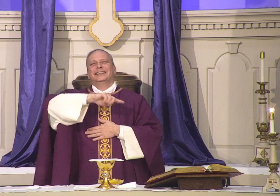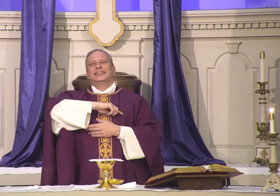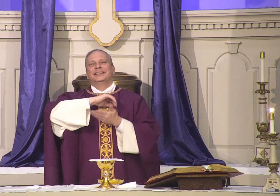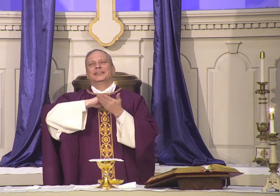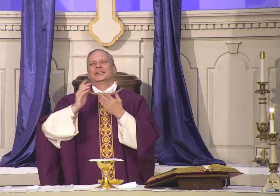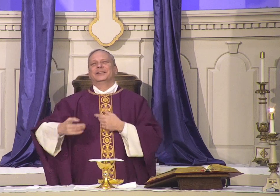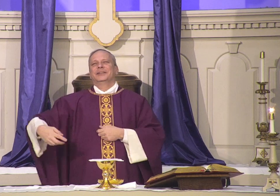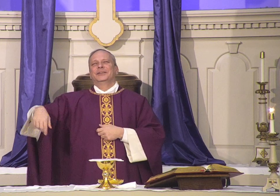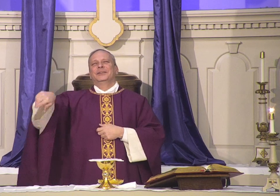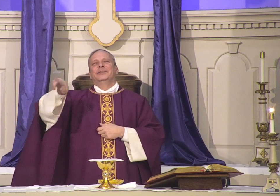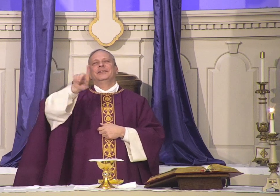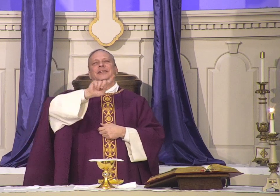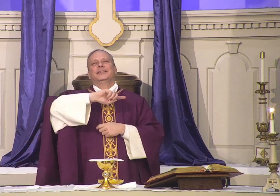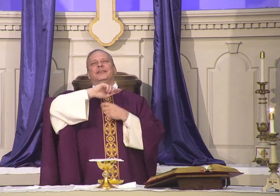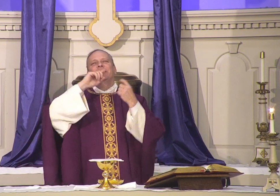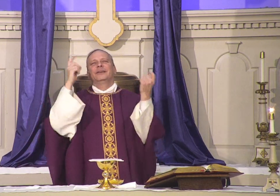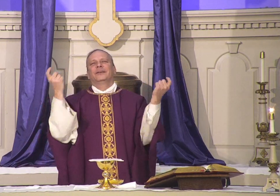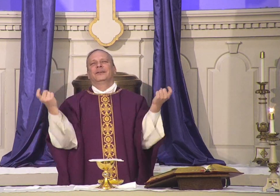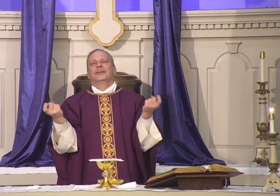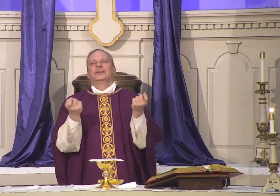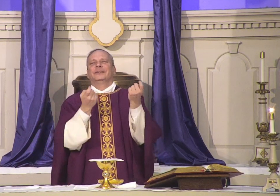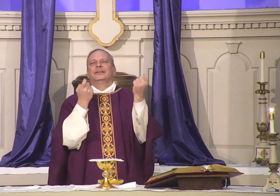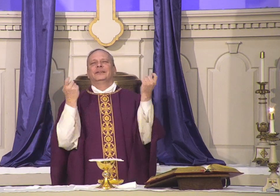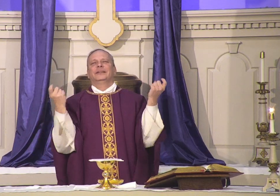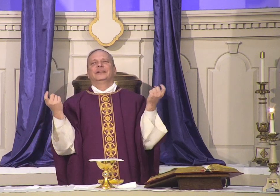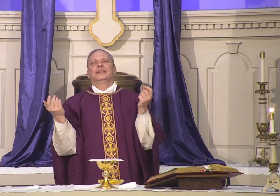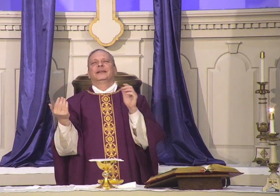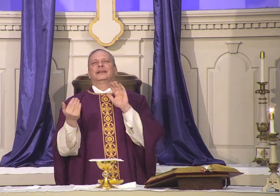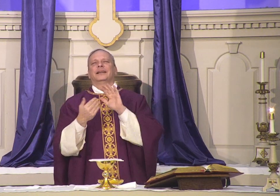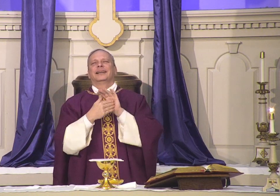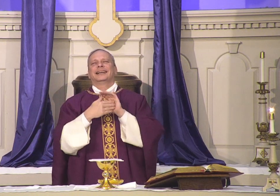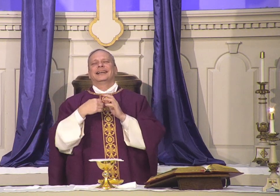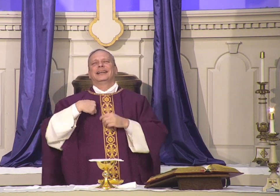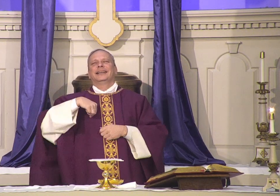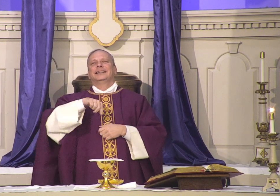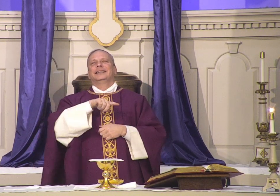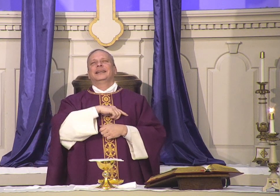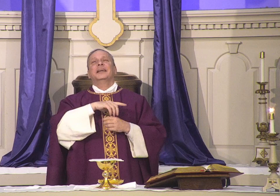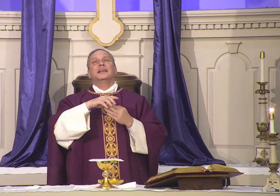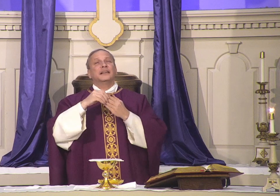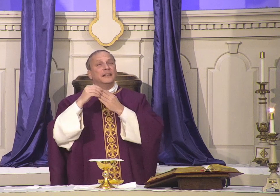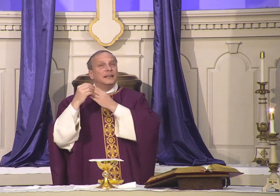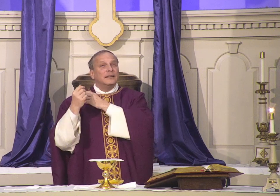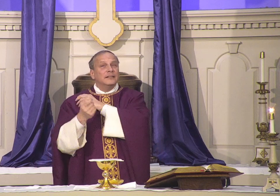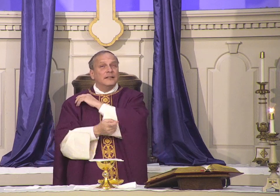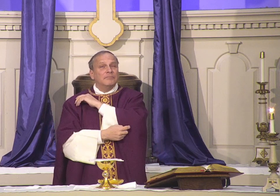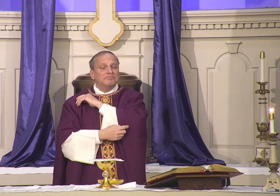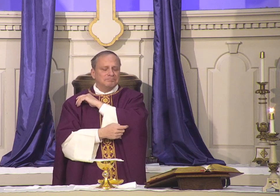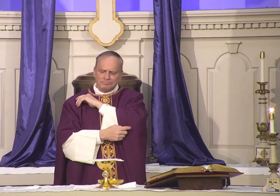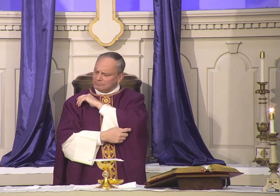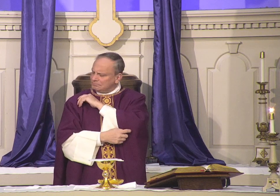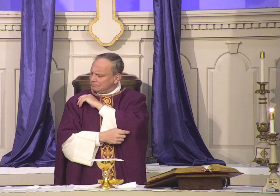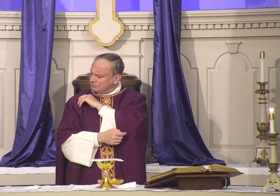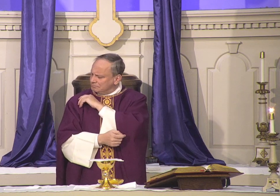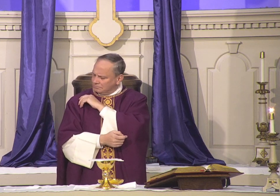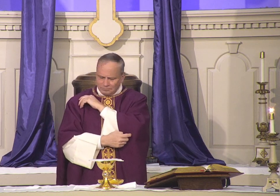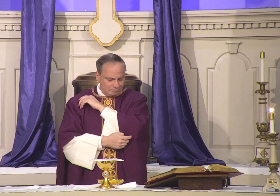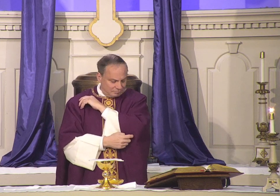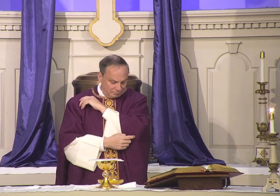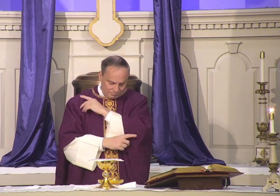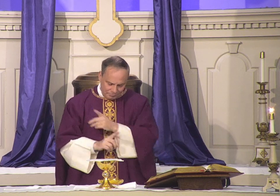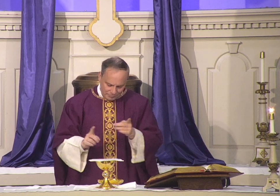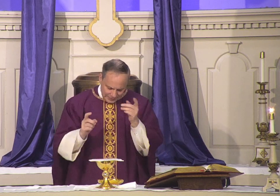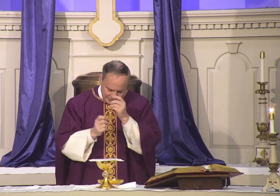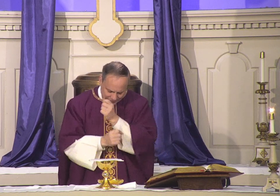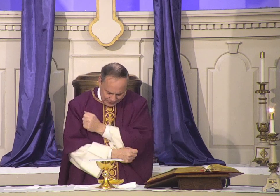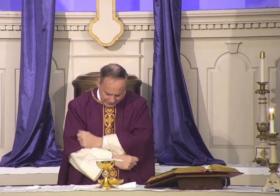trespasses, as we forgive those who trespass against us. And lead us